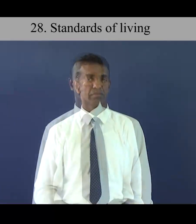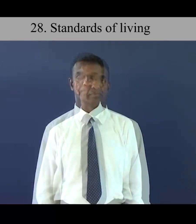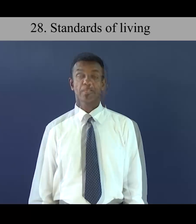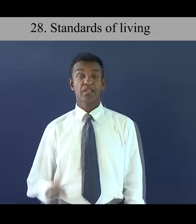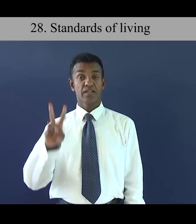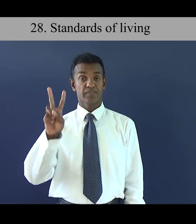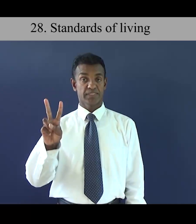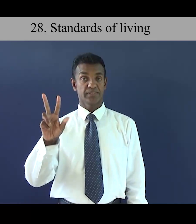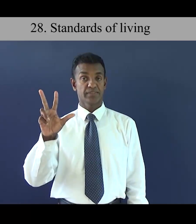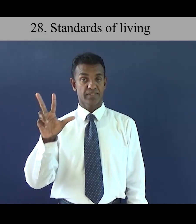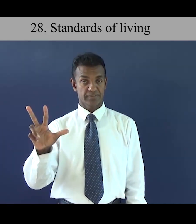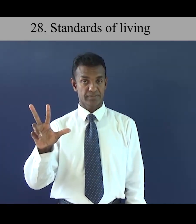Standards of living.